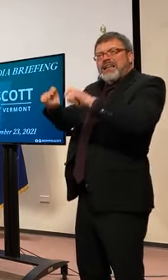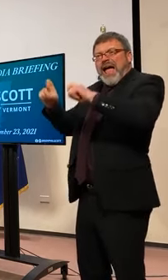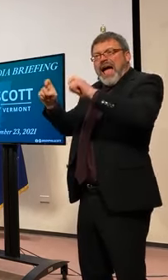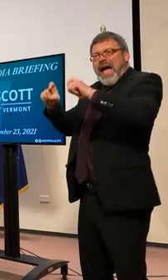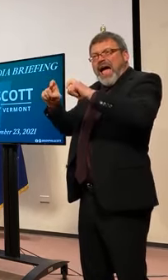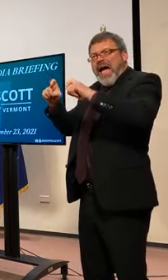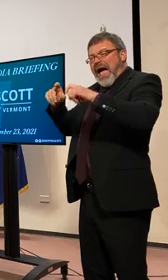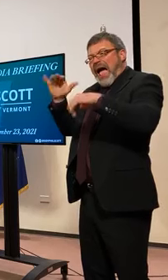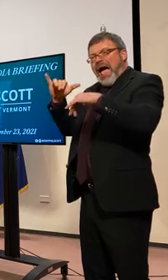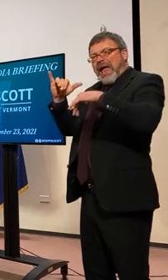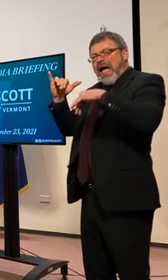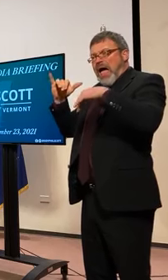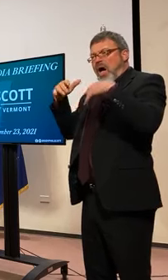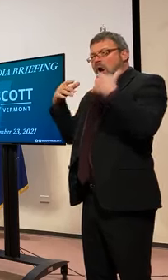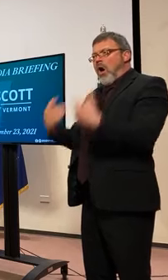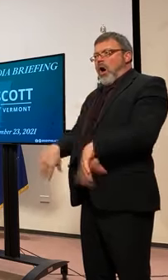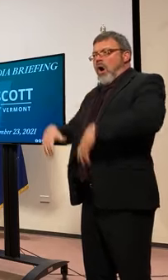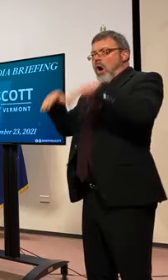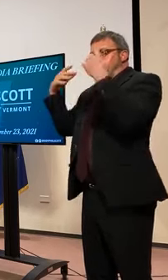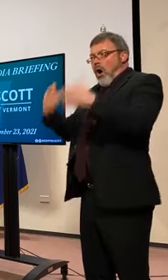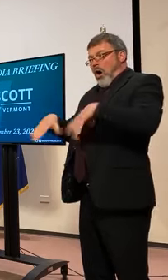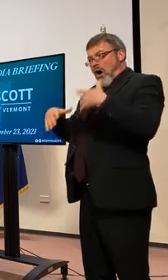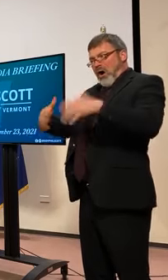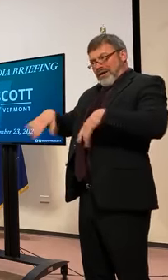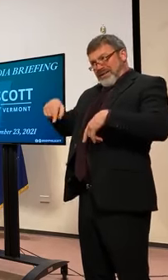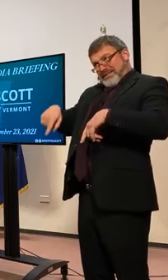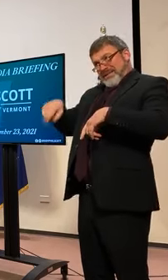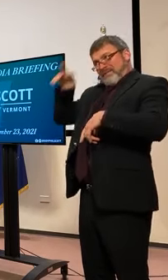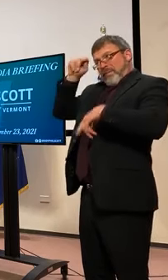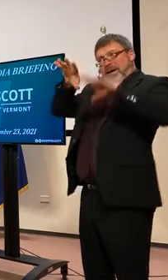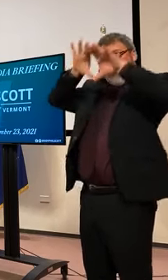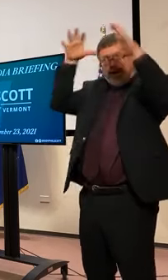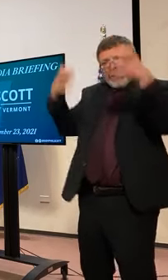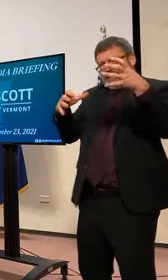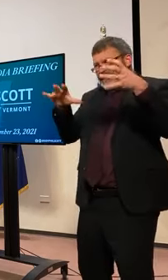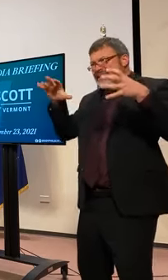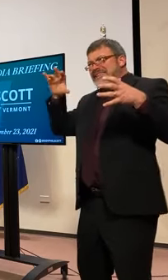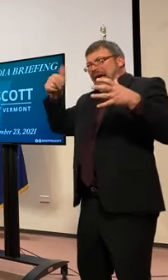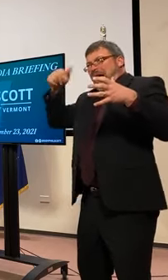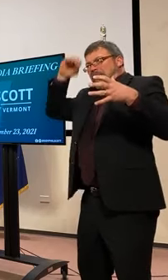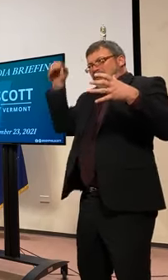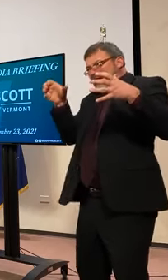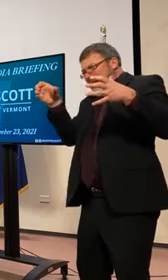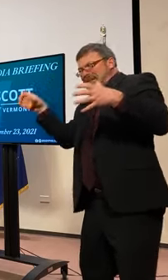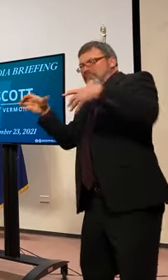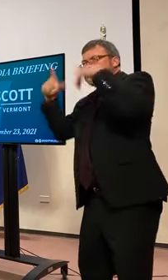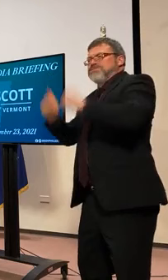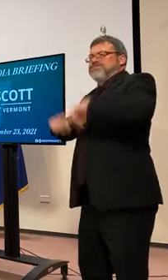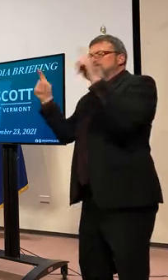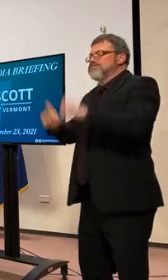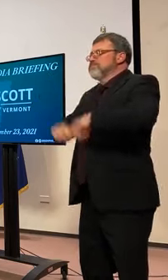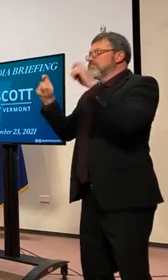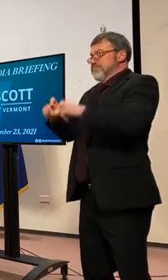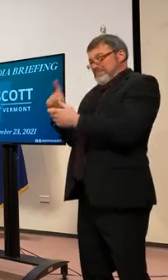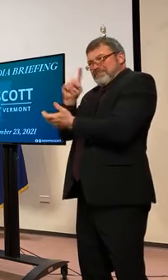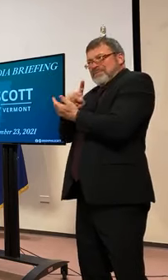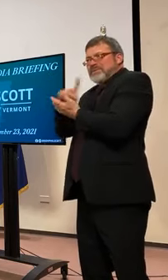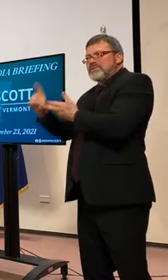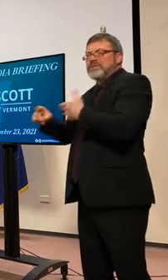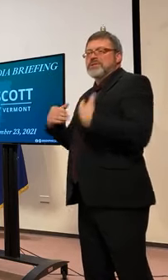population. This is a great way to ensure you don't spread the virus to more vulnerable family members at